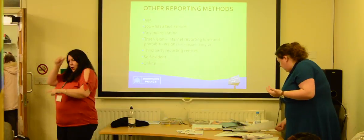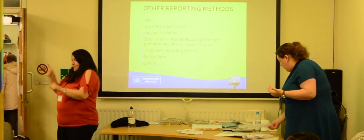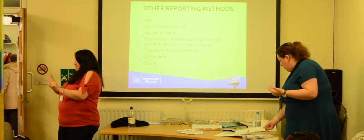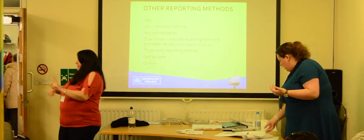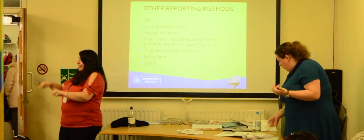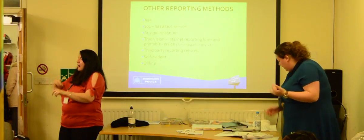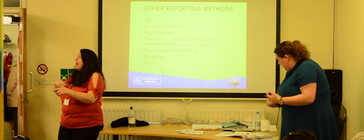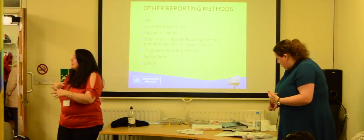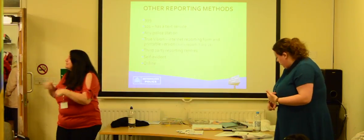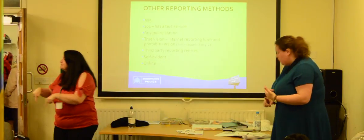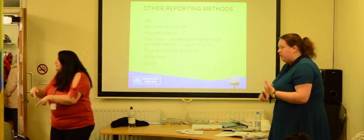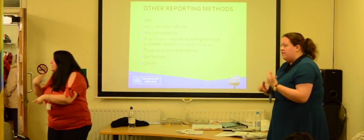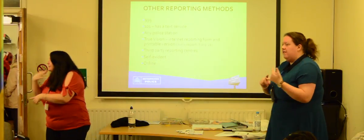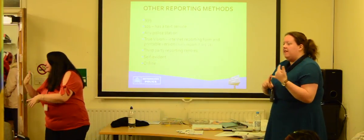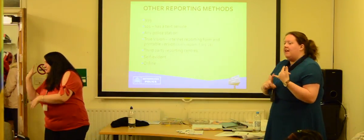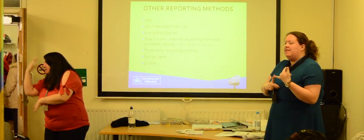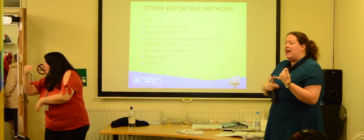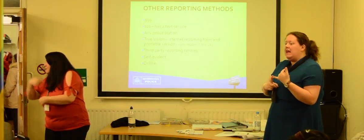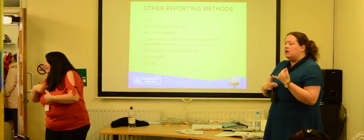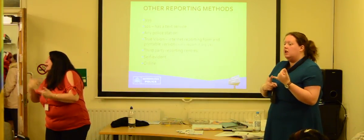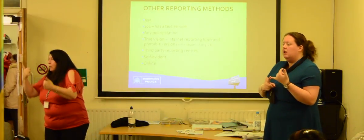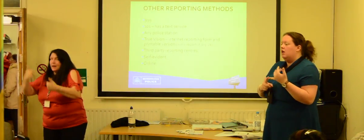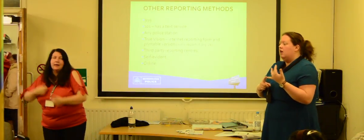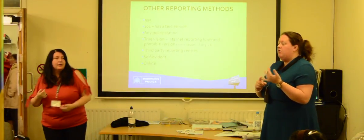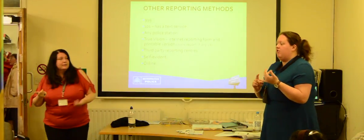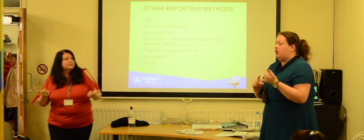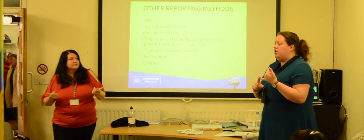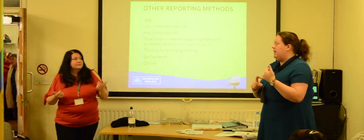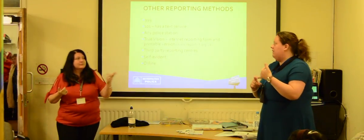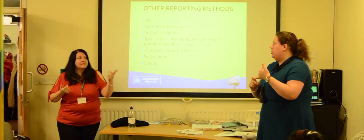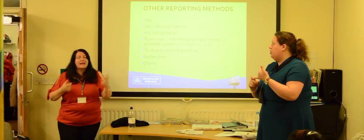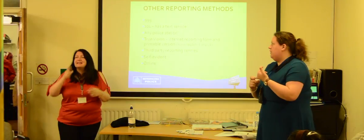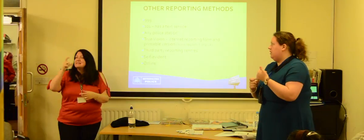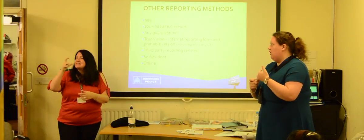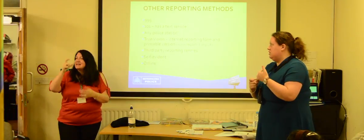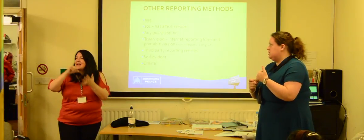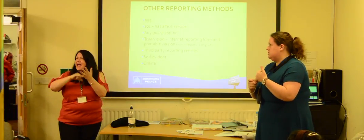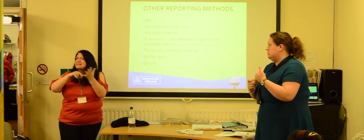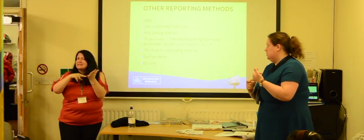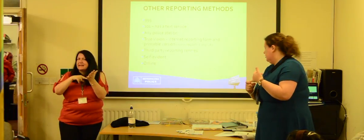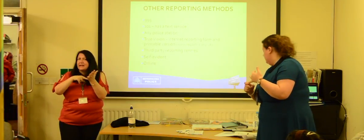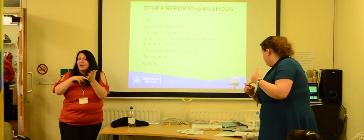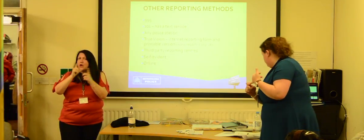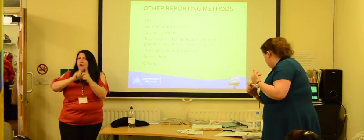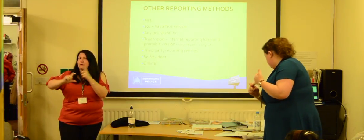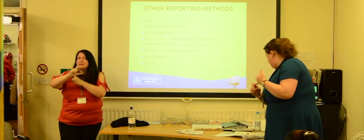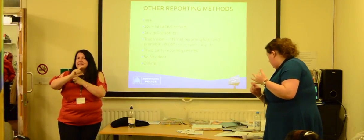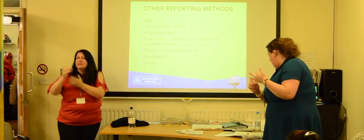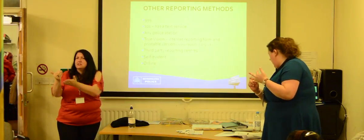So there's organisations such as the CST, which is the Community Security Trust.